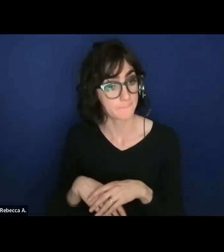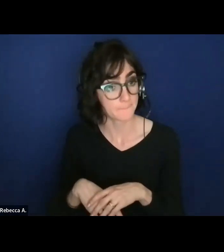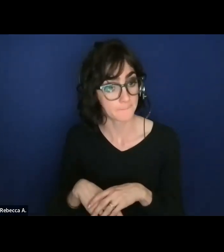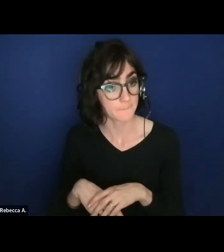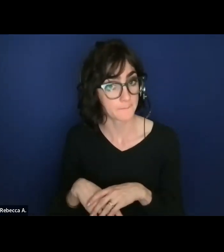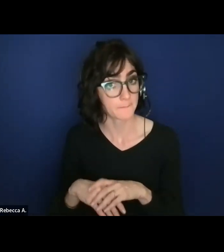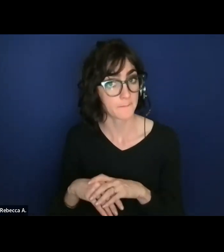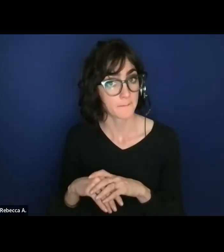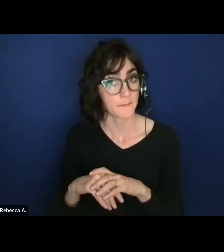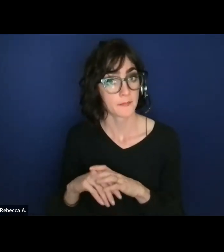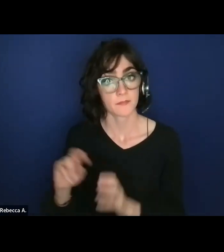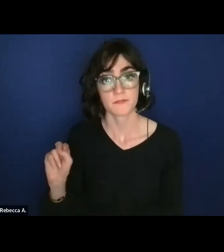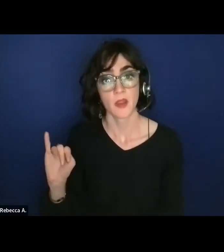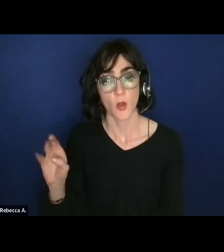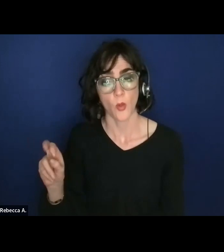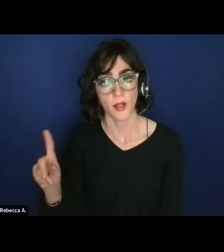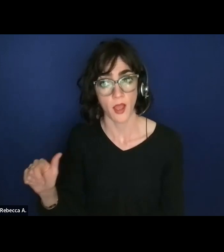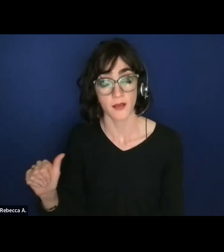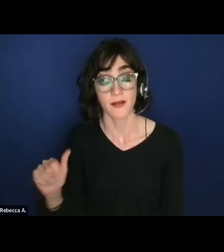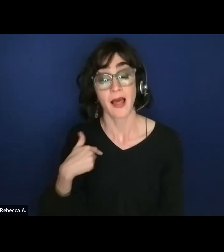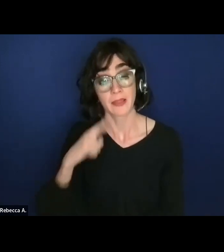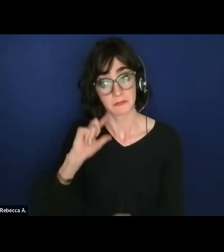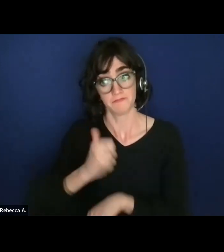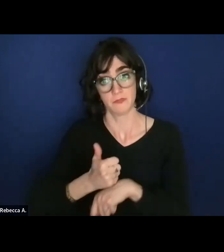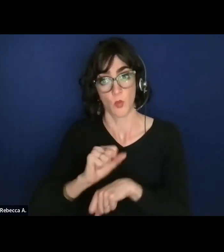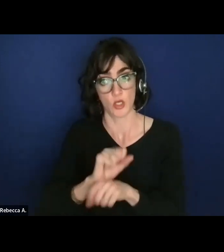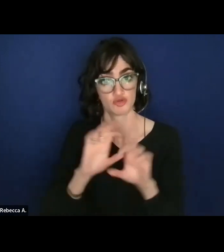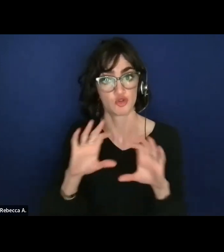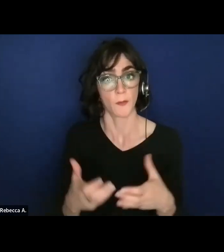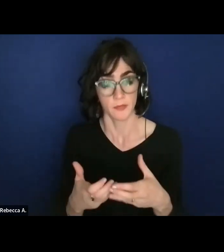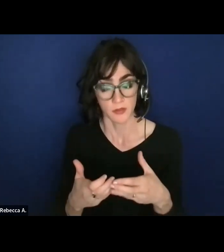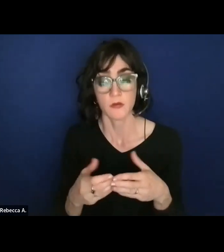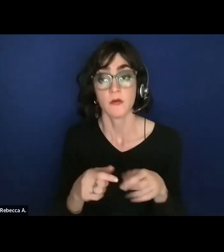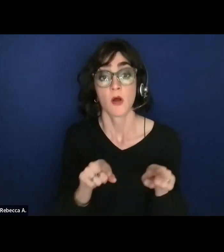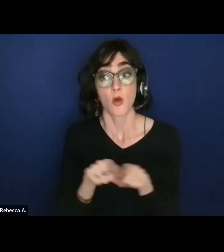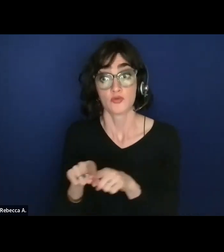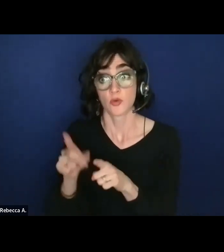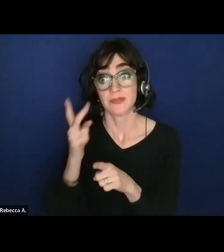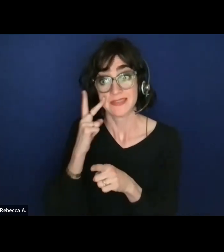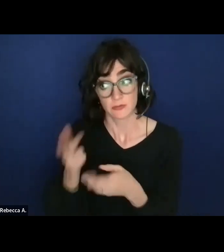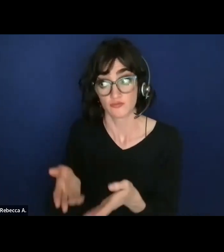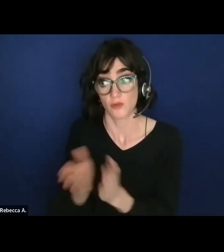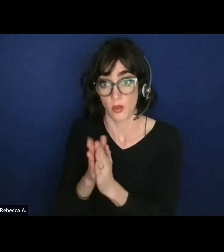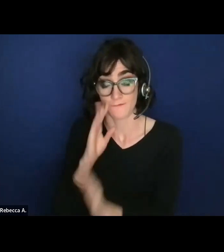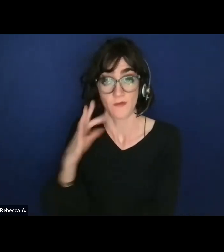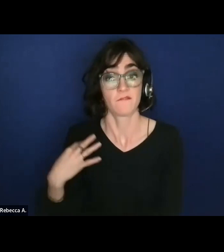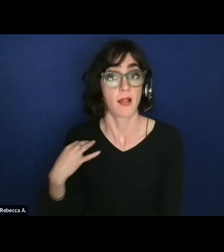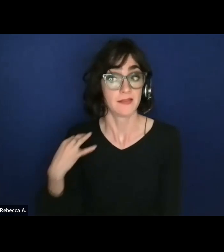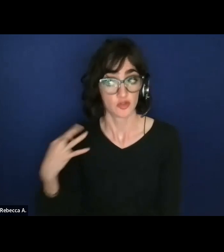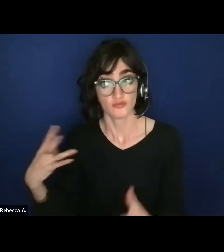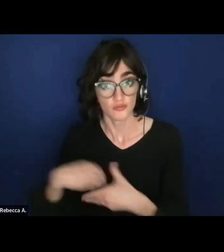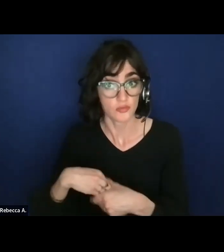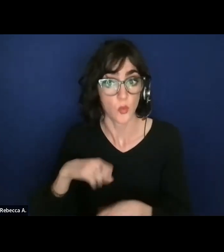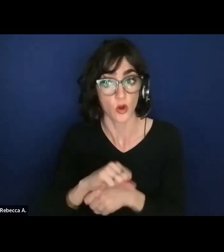I think just formation of this work group and then also flagging that there was a request for volunteers to participate in a work group in